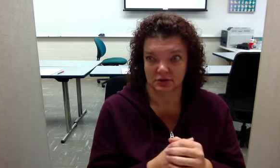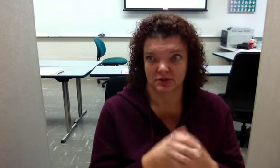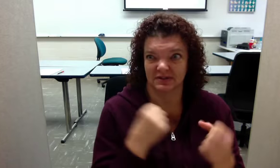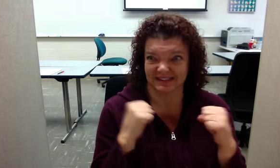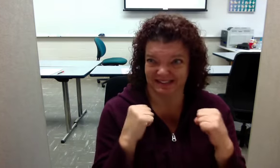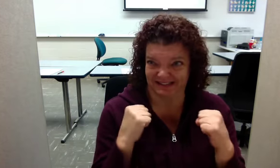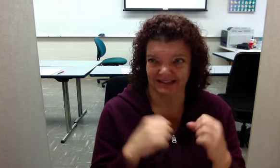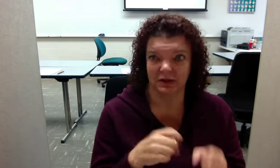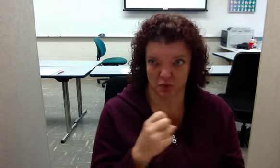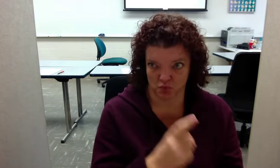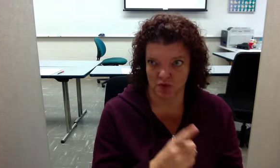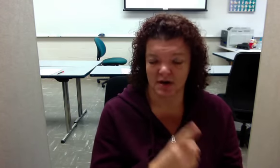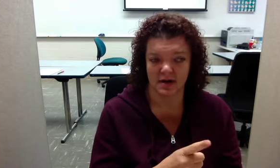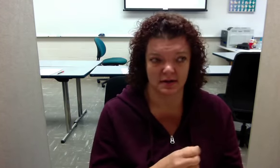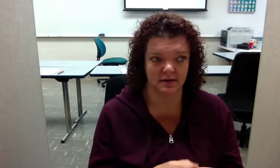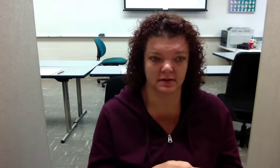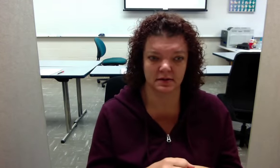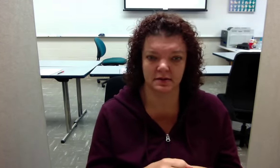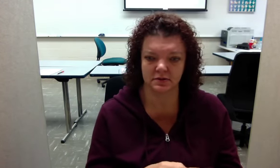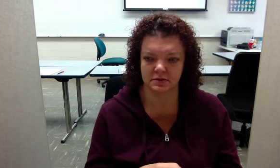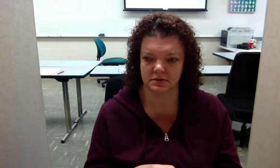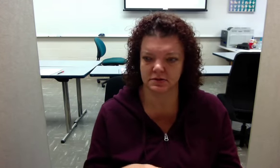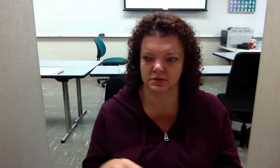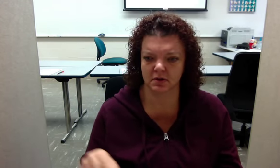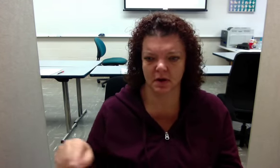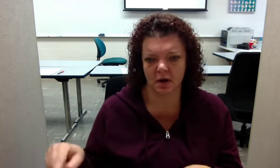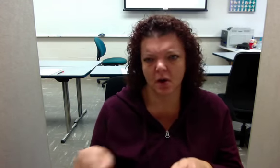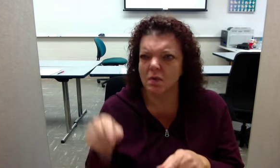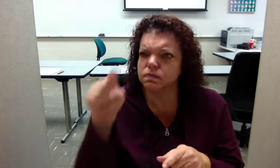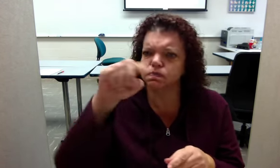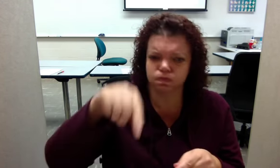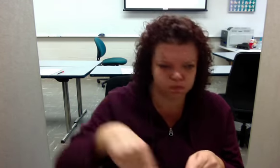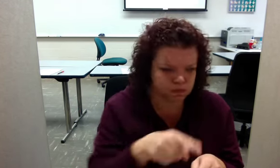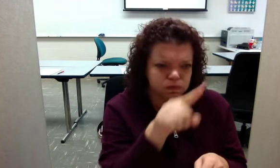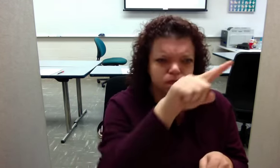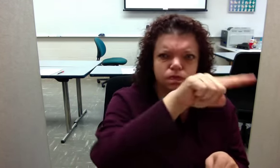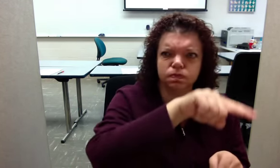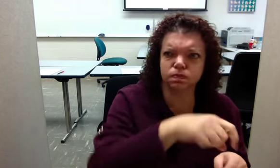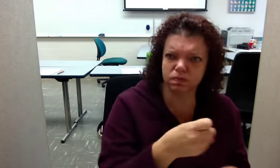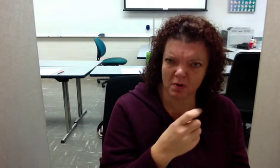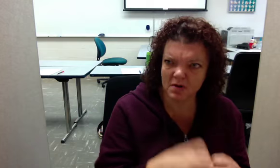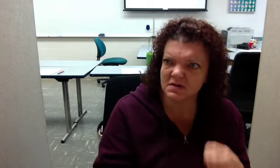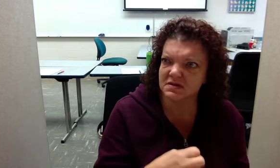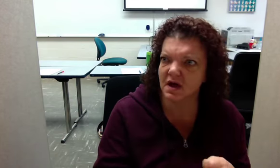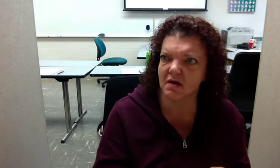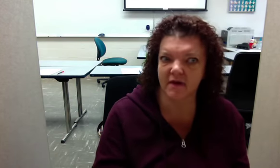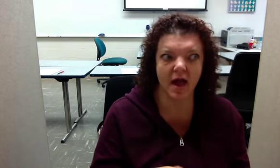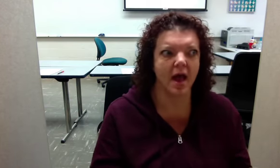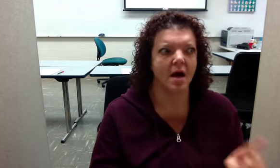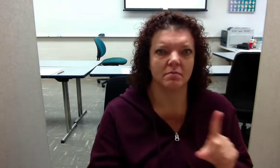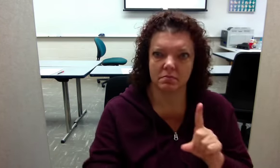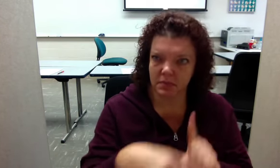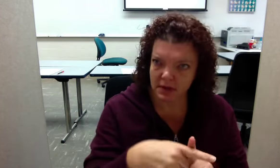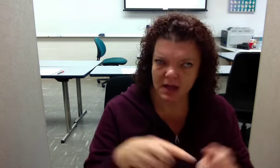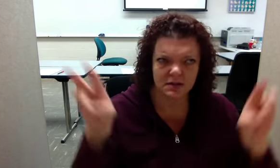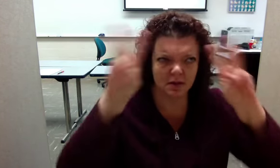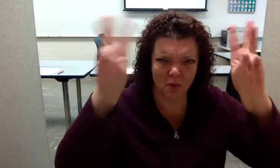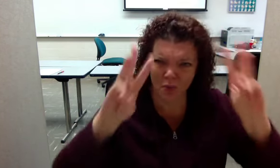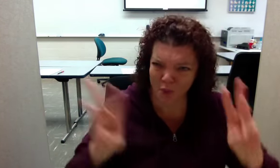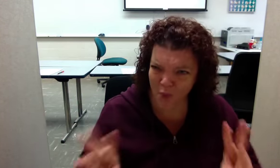only rough terrain to get over, but now they've got bad weather to deal with. But he's very speedy. He gets those cannons down to